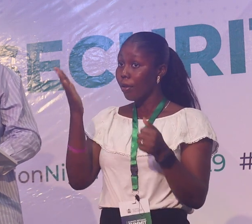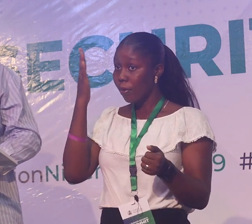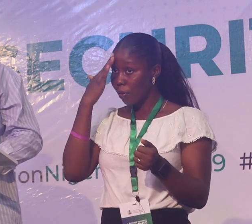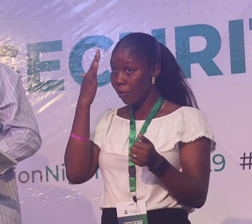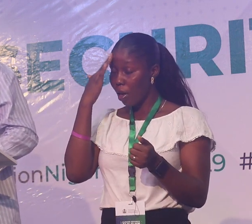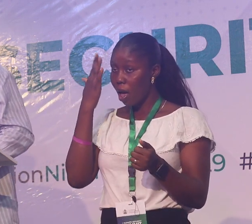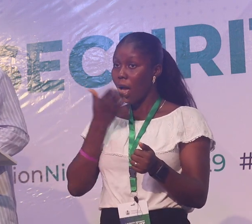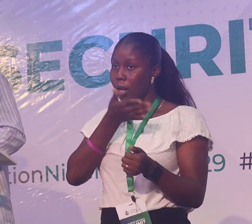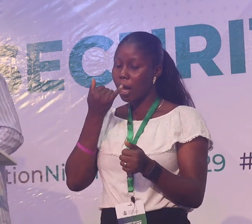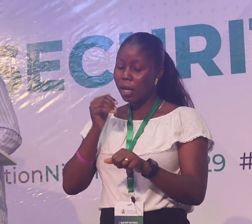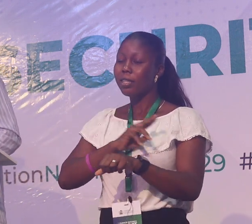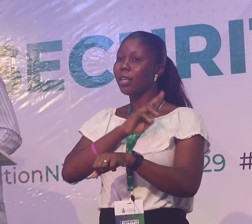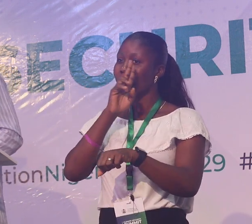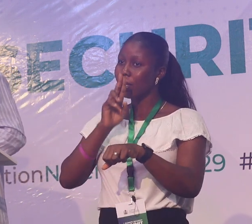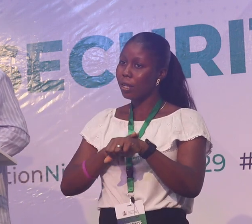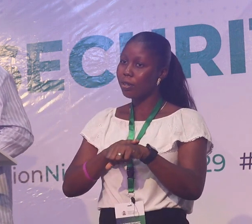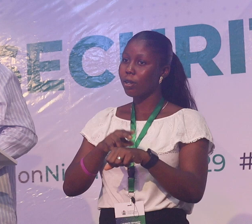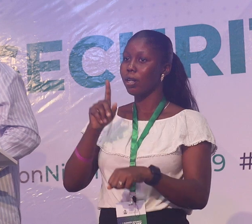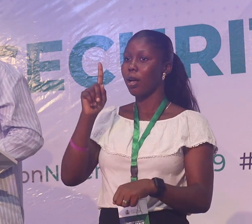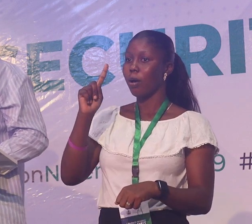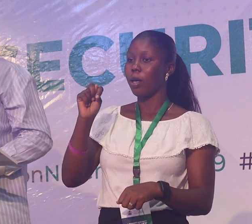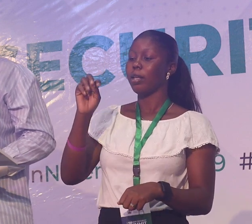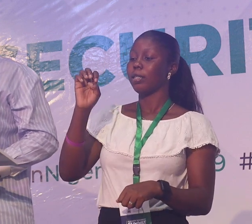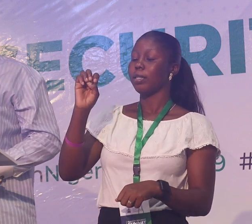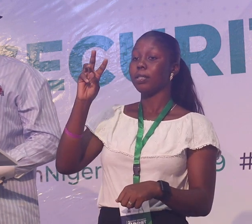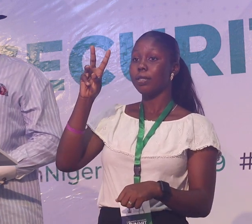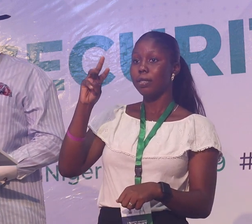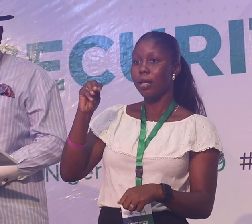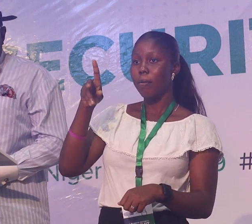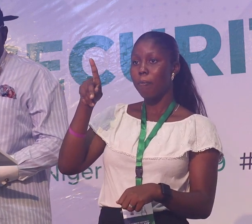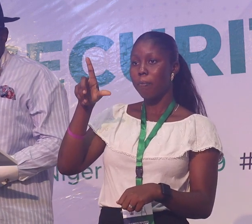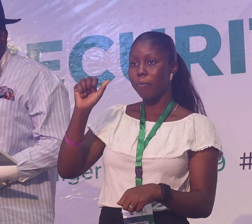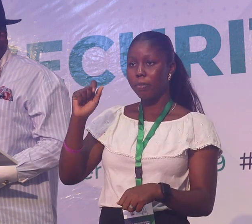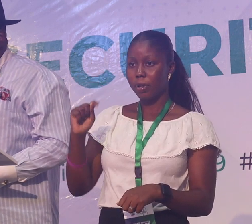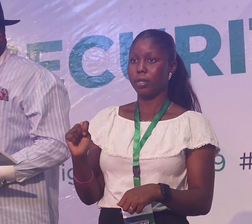national template already, which is the NCCC.